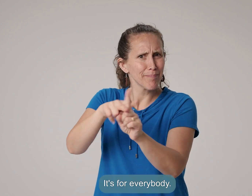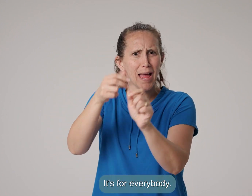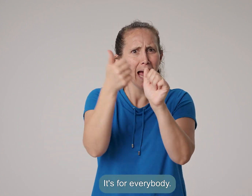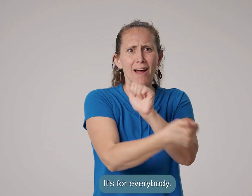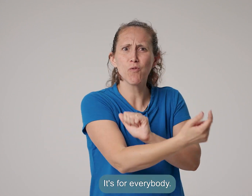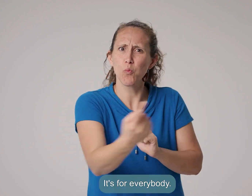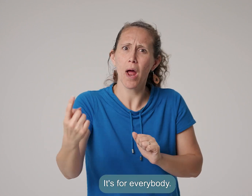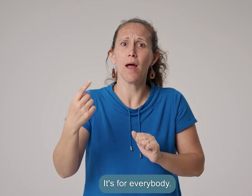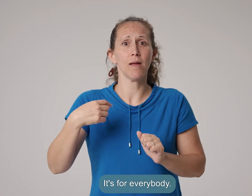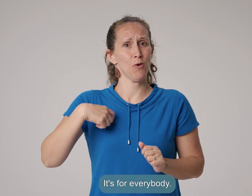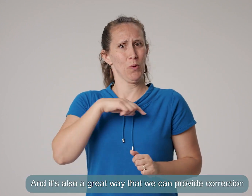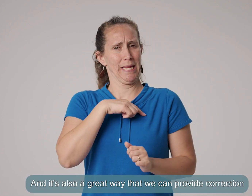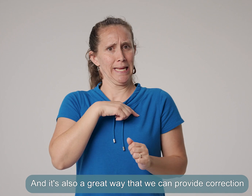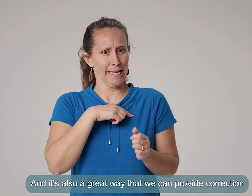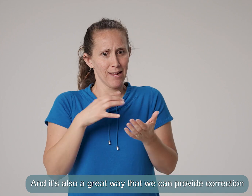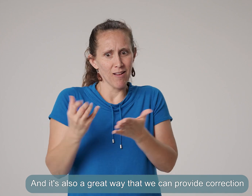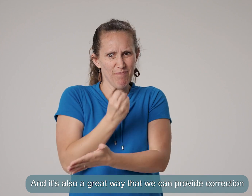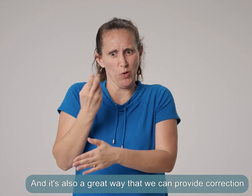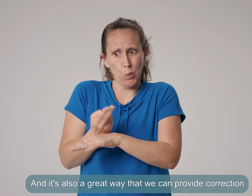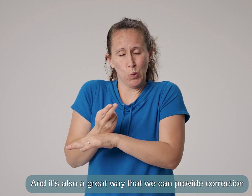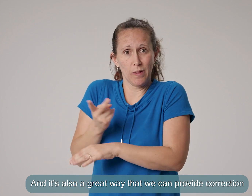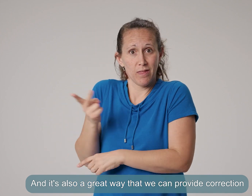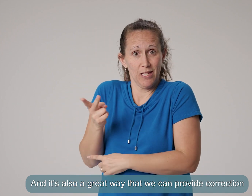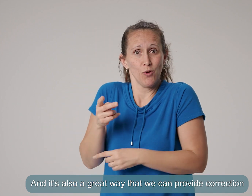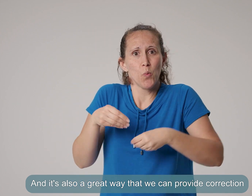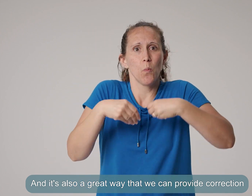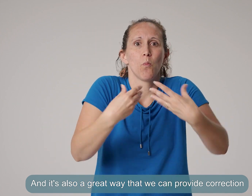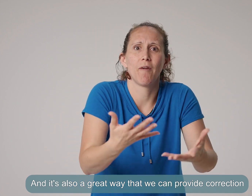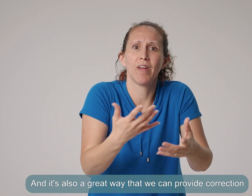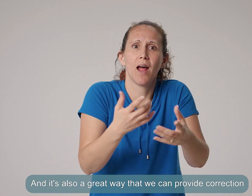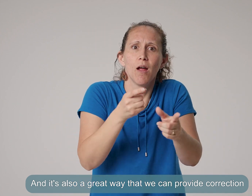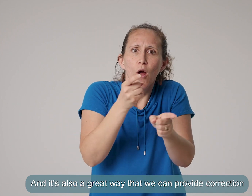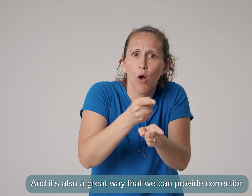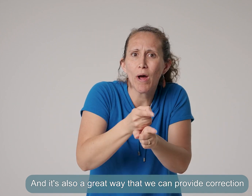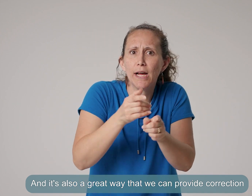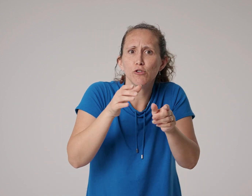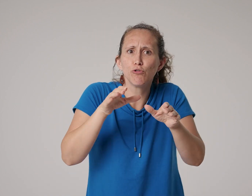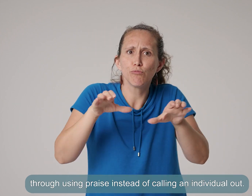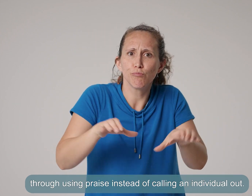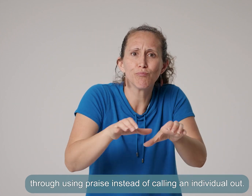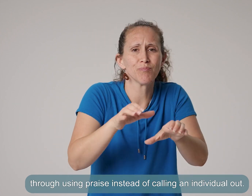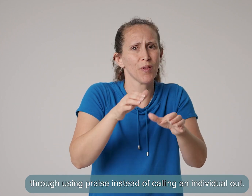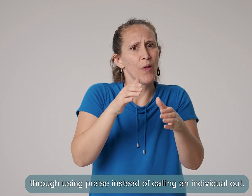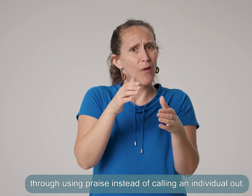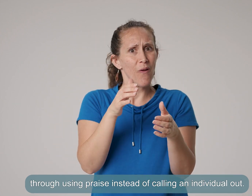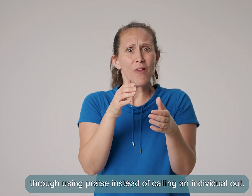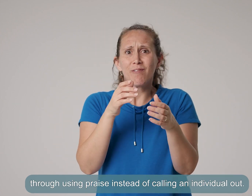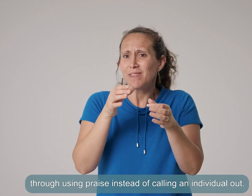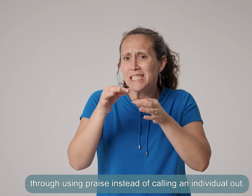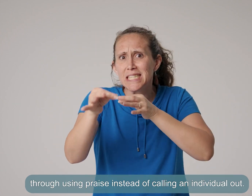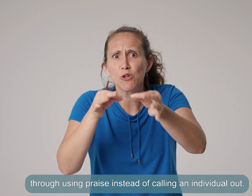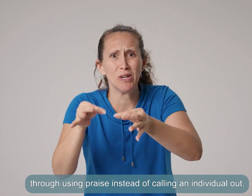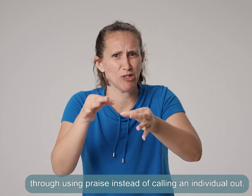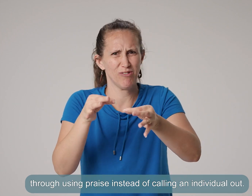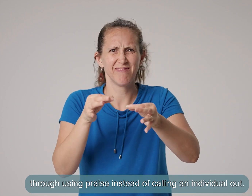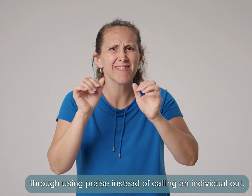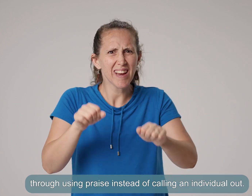It's for everybody, and it's also a great way that we can provide correction through using praise instead of calling an